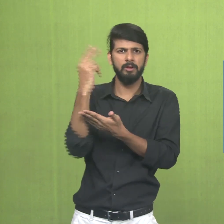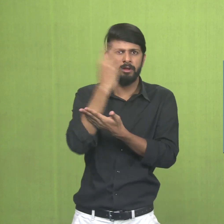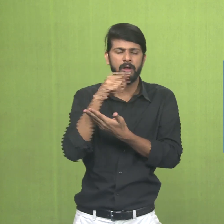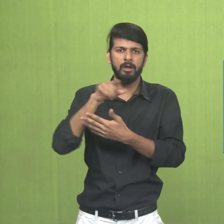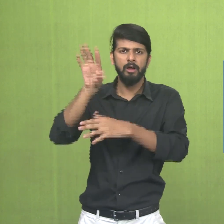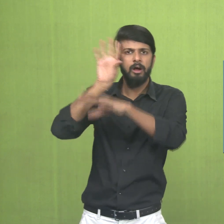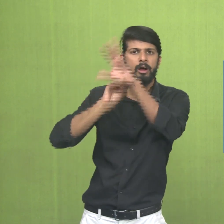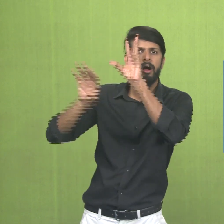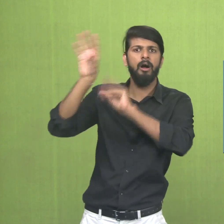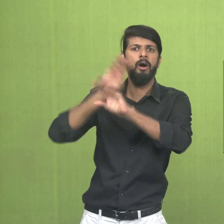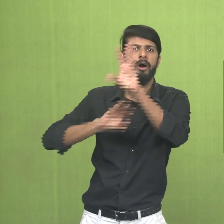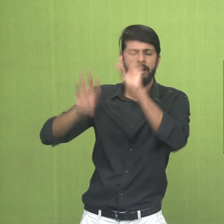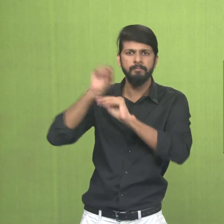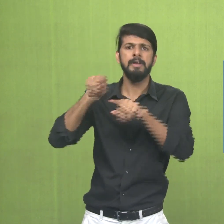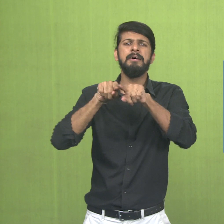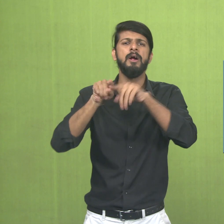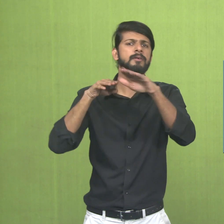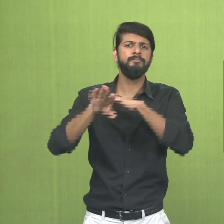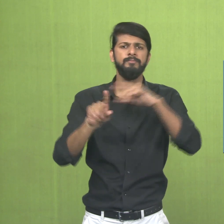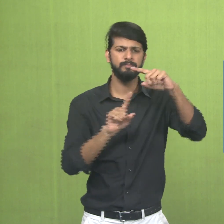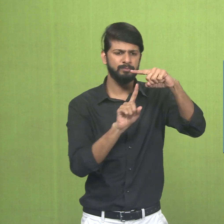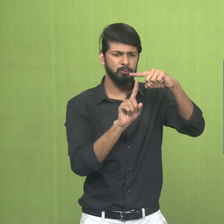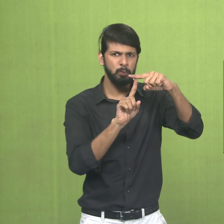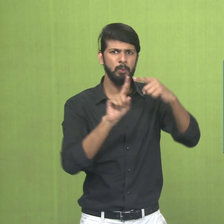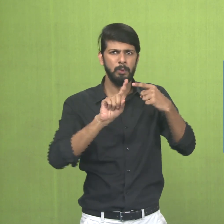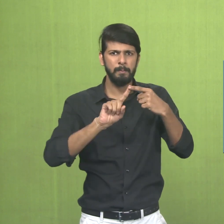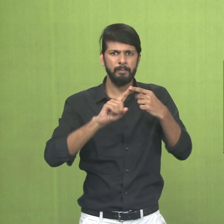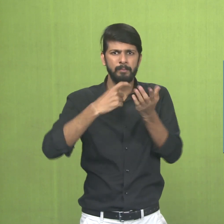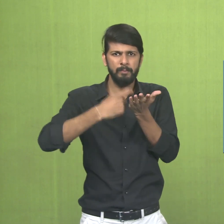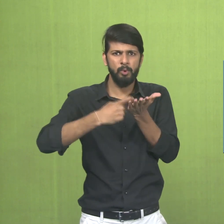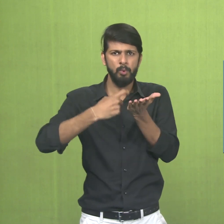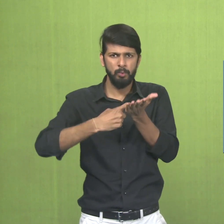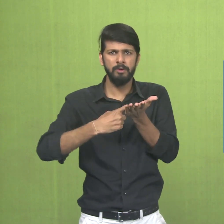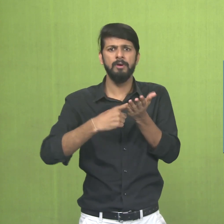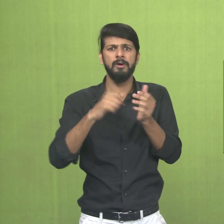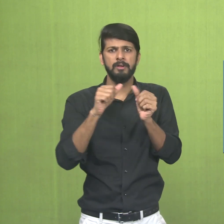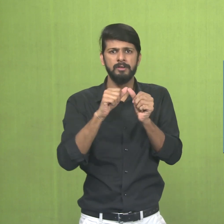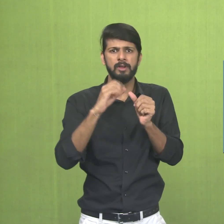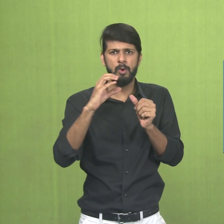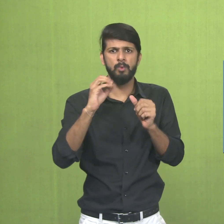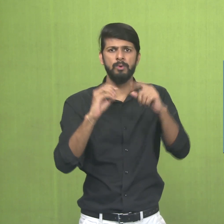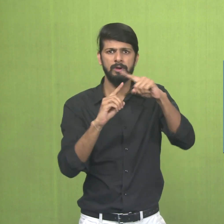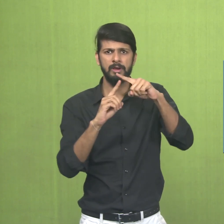His style was very influenced by the Bankura terracotta toys.